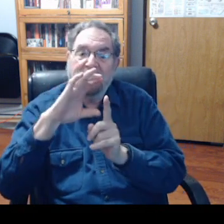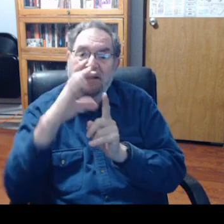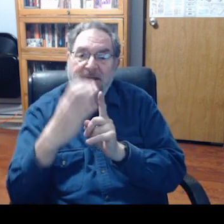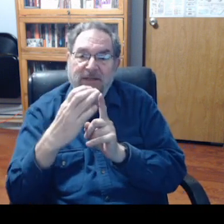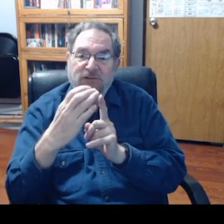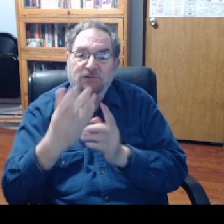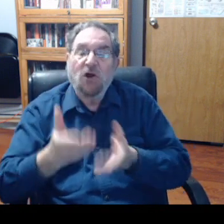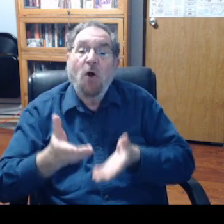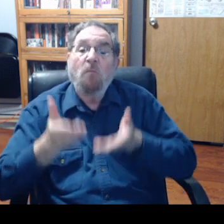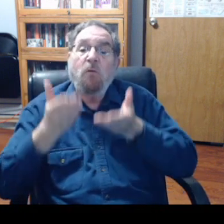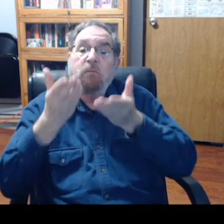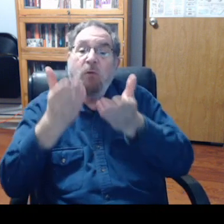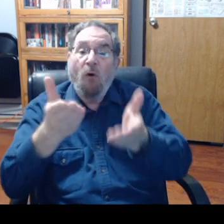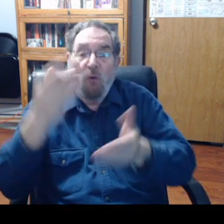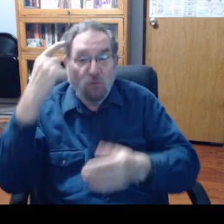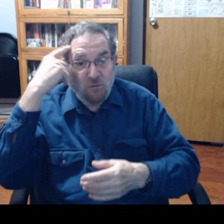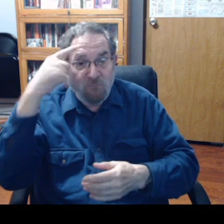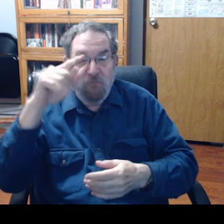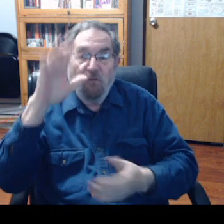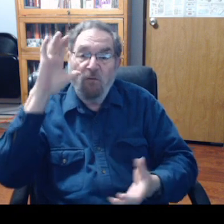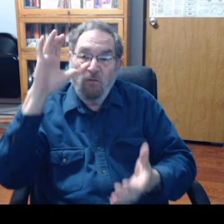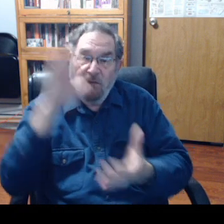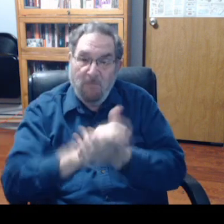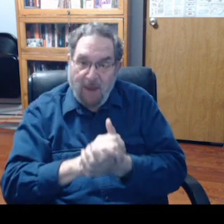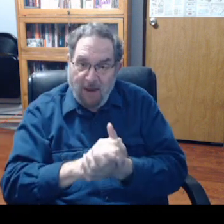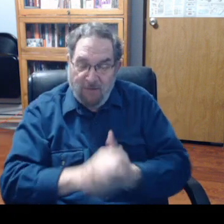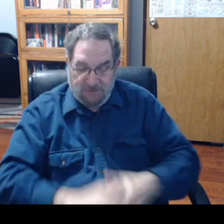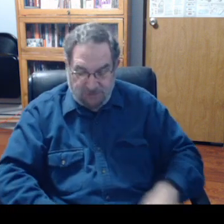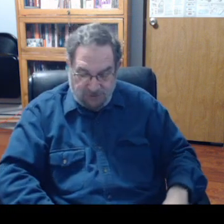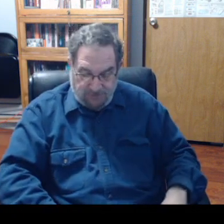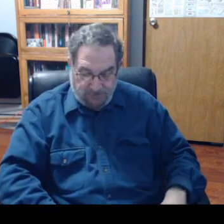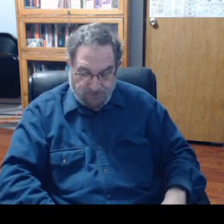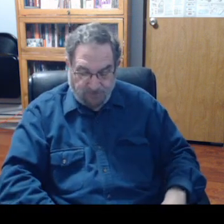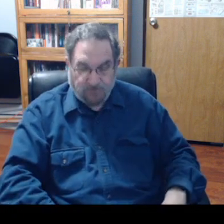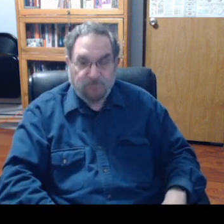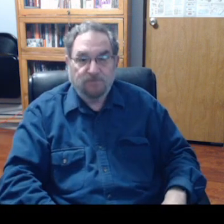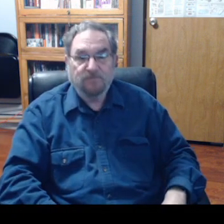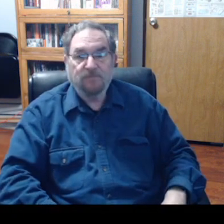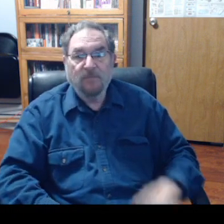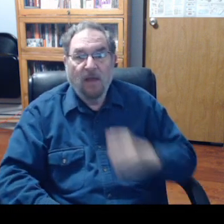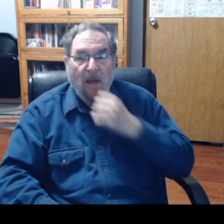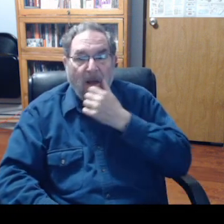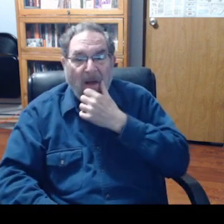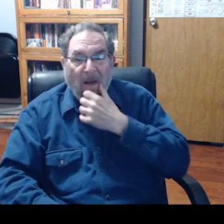and condition proposed for the marriage.